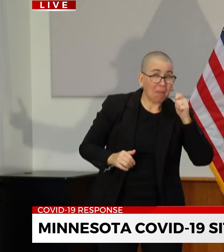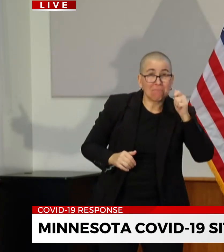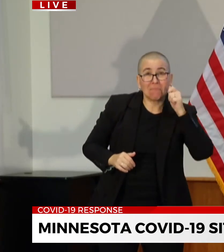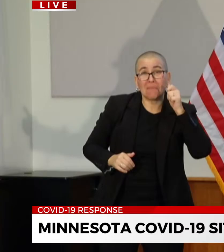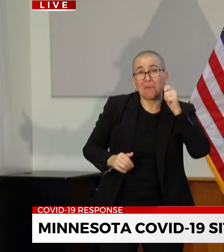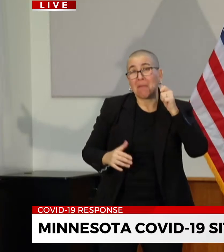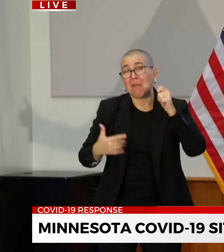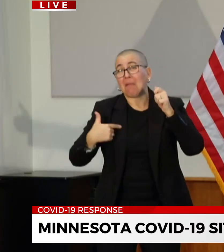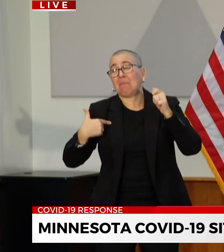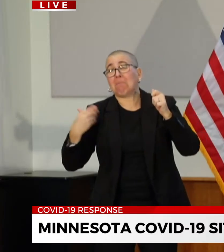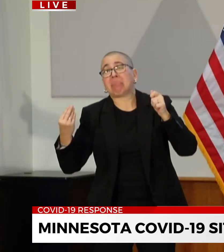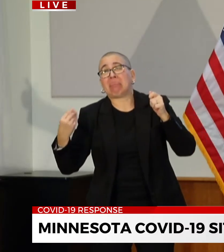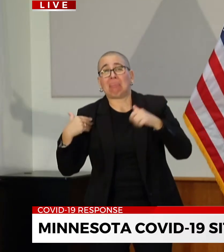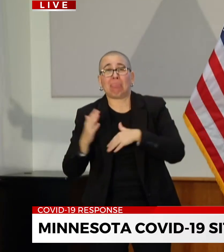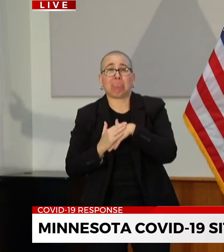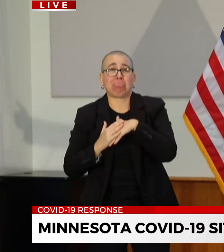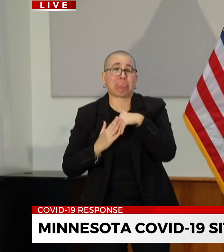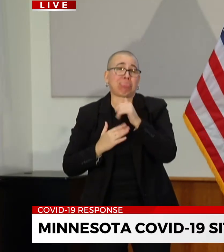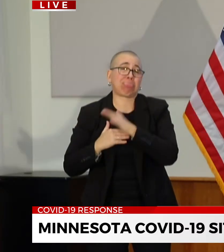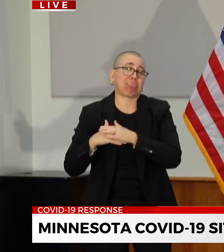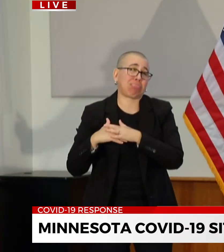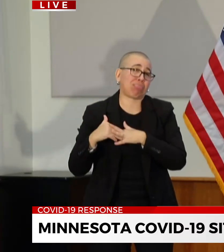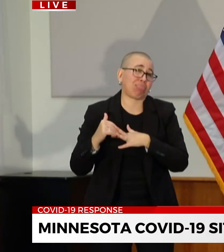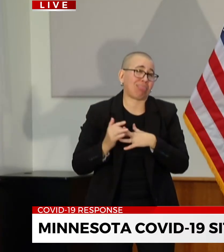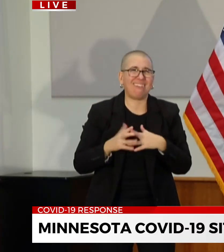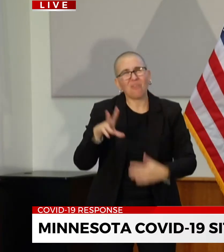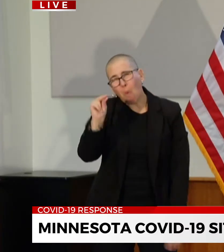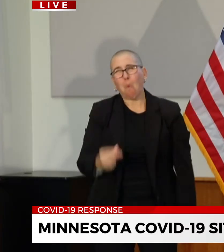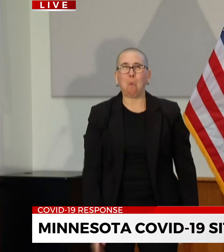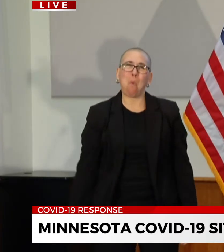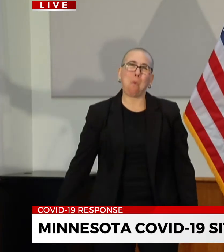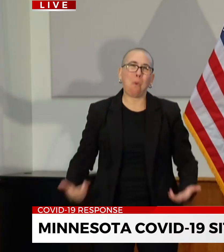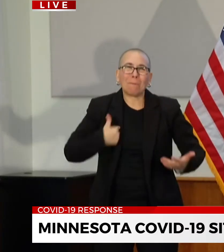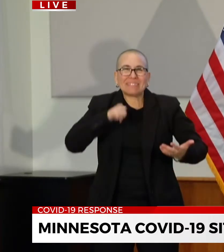deeper than that because it goes to undermining the policies. Yeah.